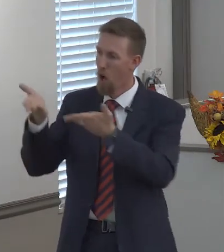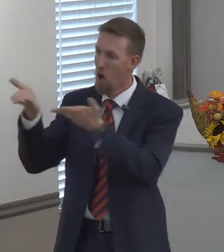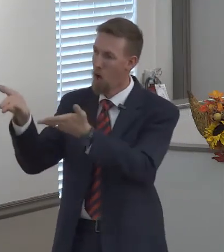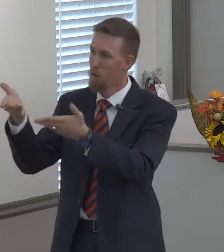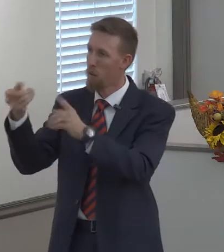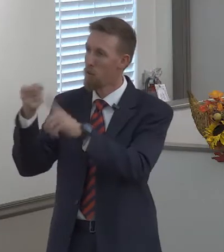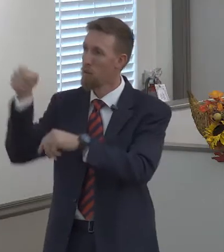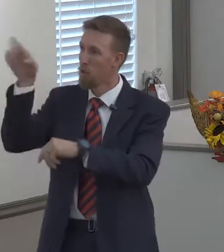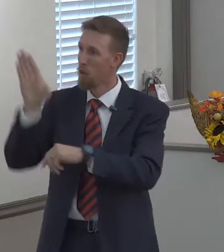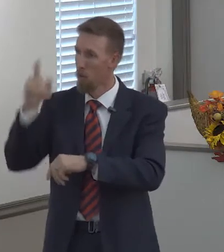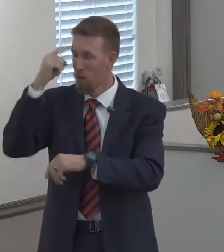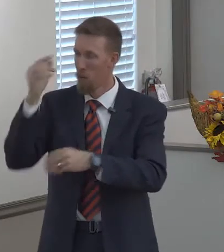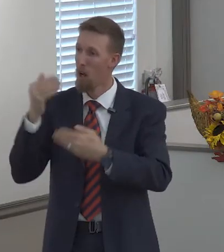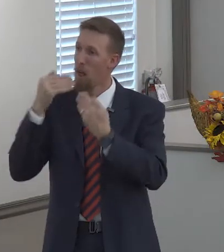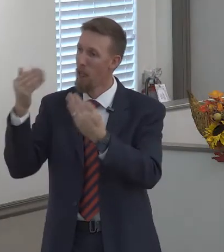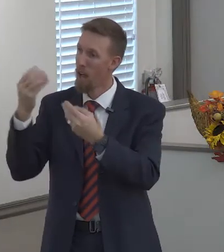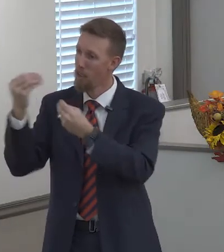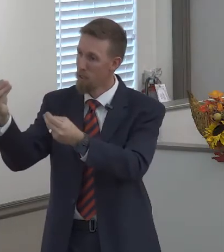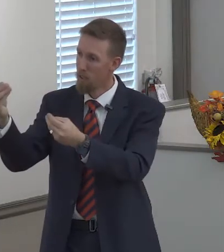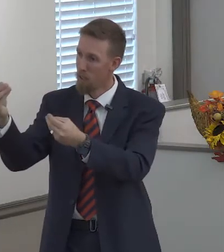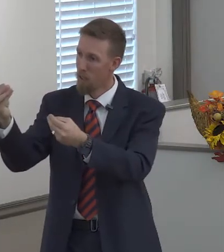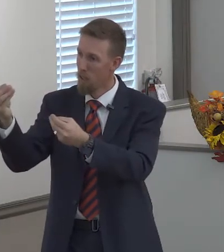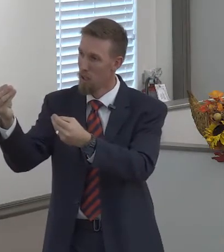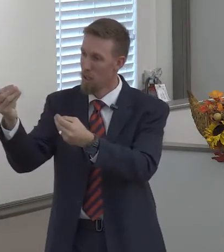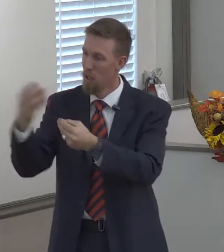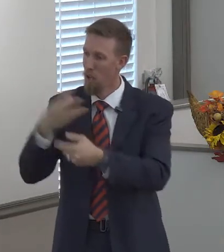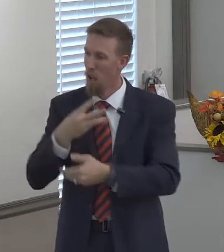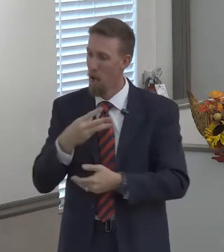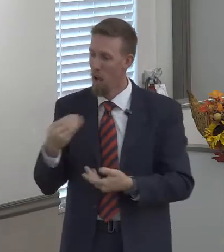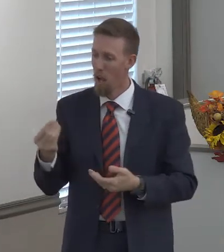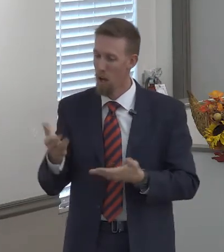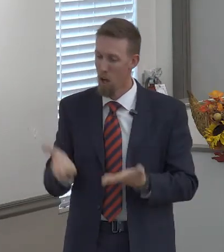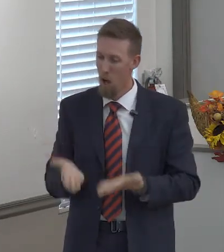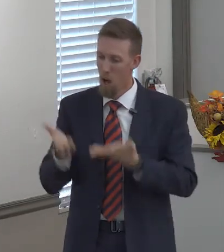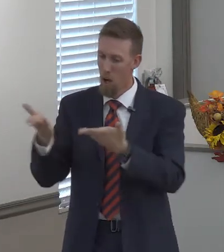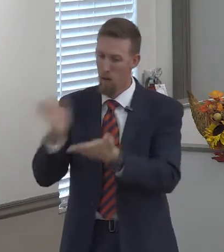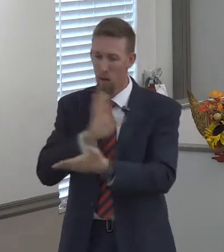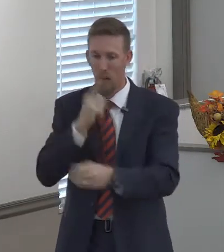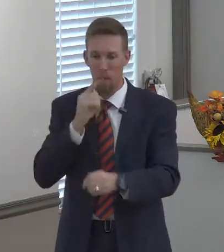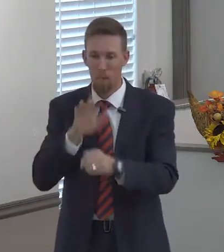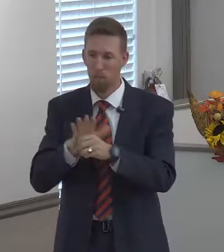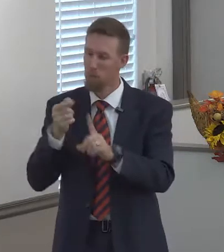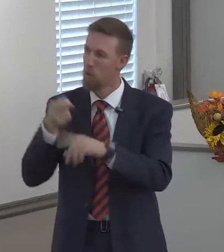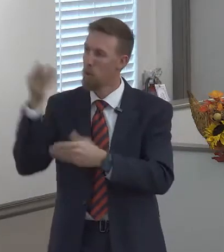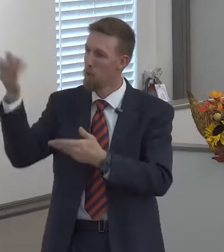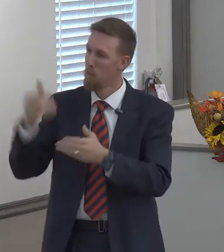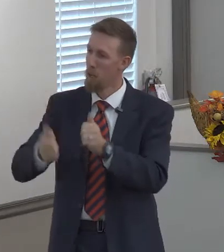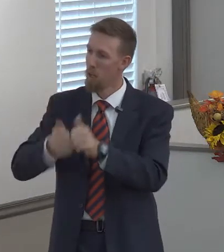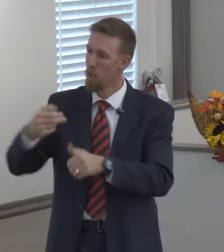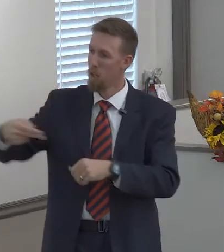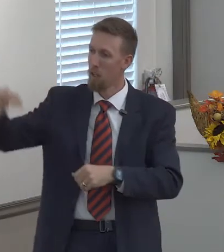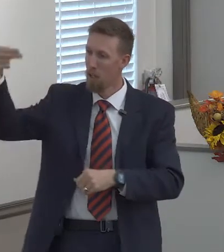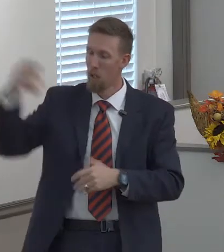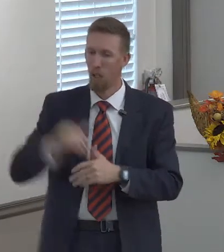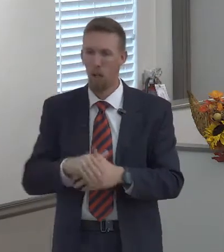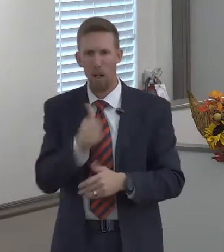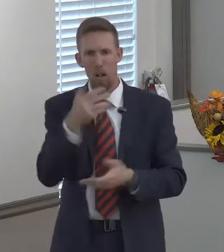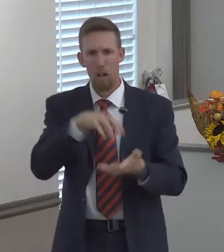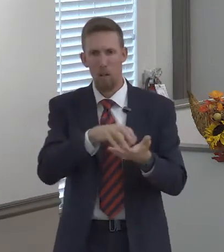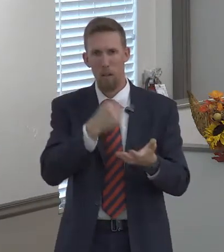thankful. I've got family sitting. I'm so thankful that they came down. Now, I wish the occasion of their trip and their being